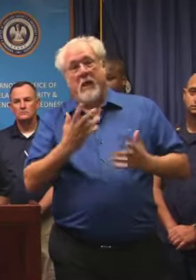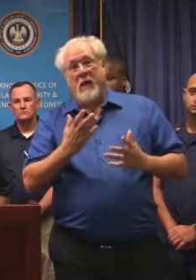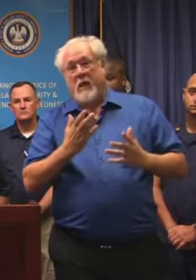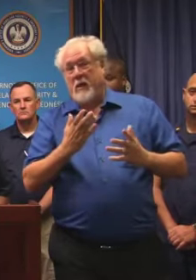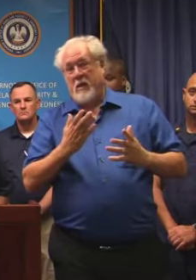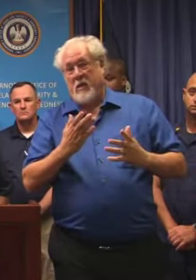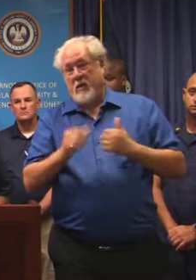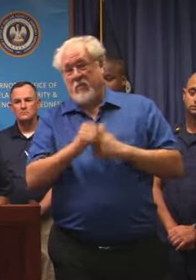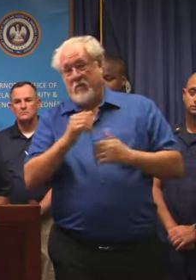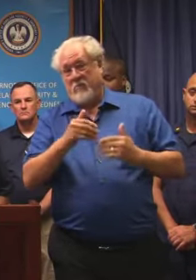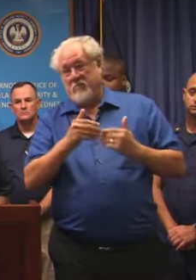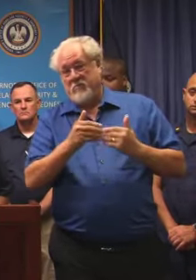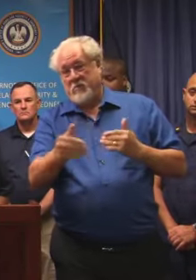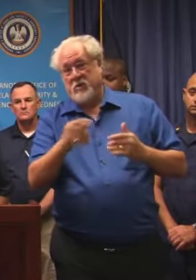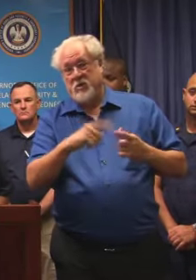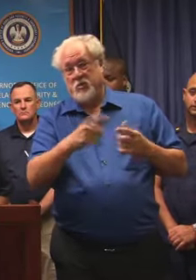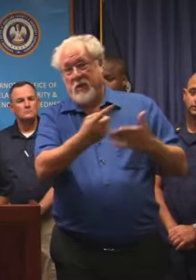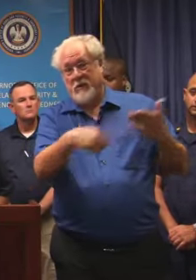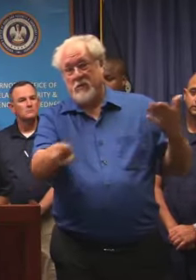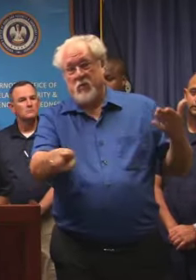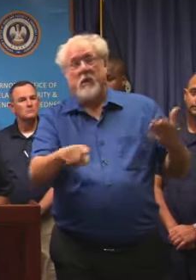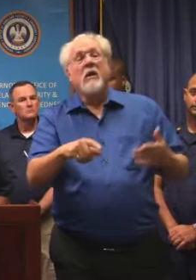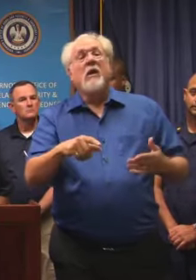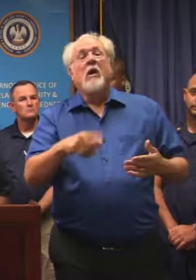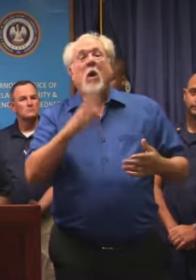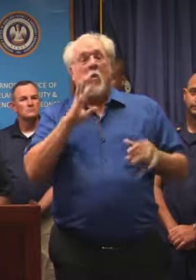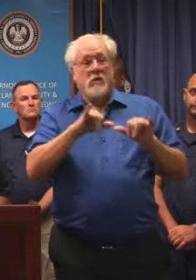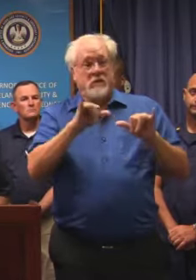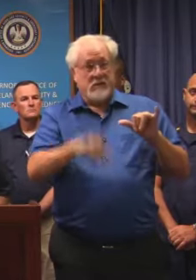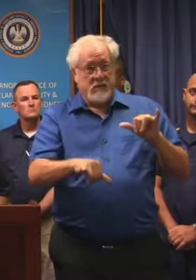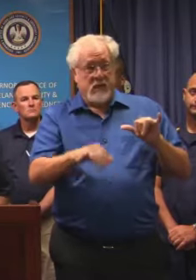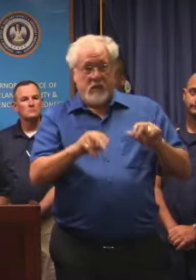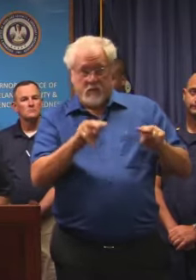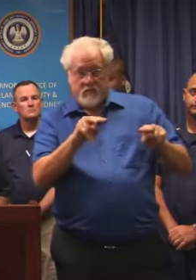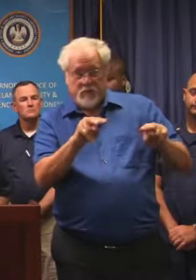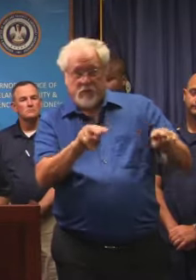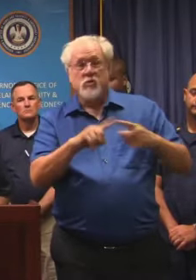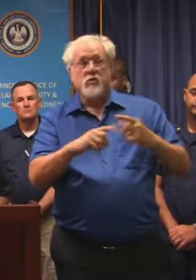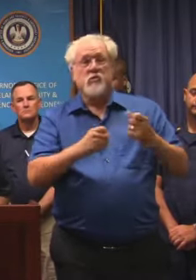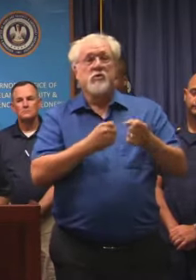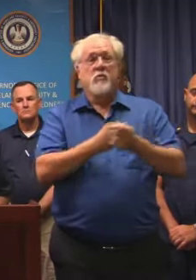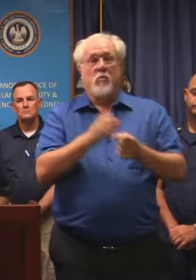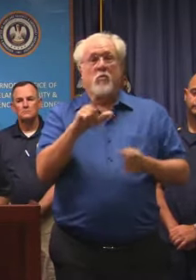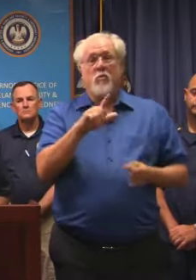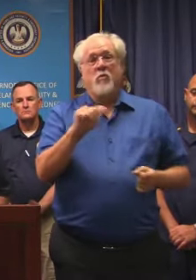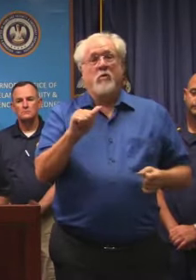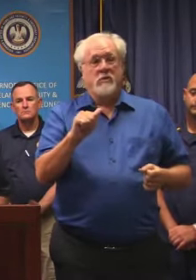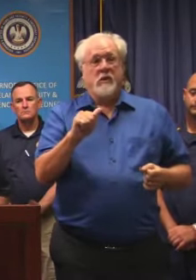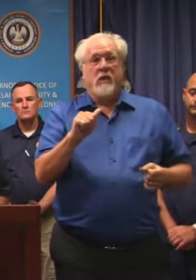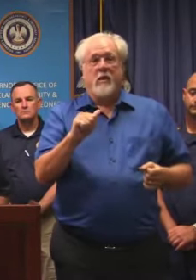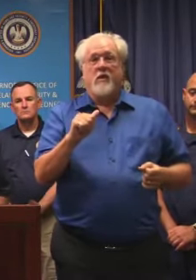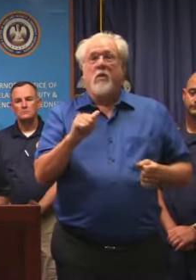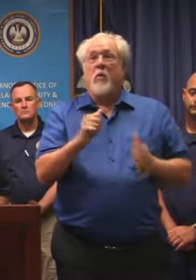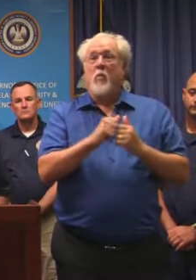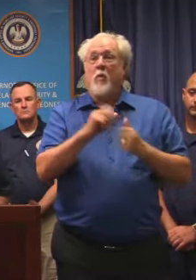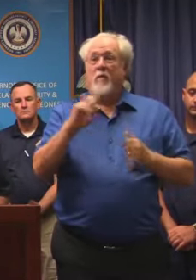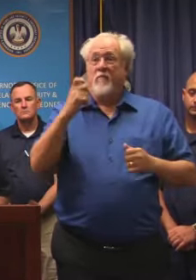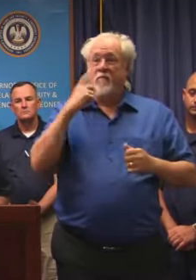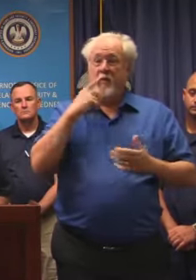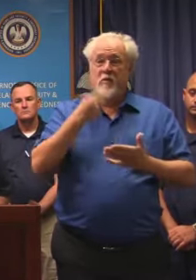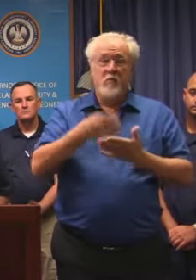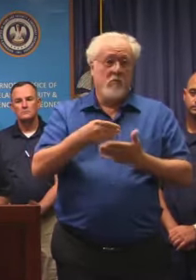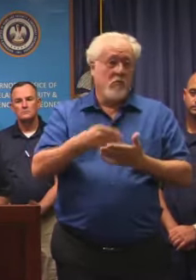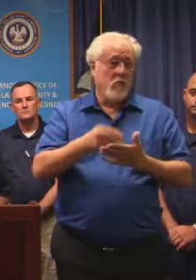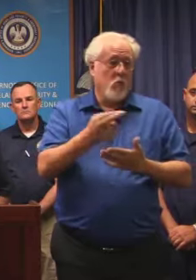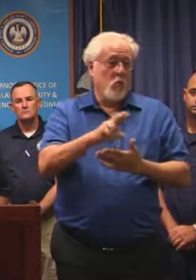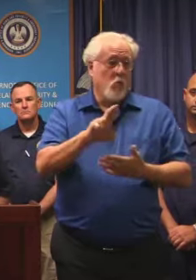through into next week. We will remain here and vigilant to support the state of Louisiana with federal assets if